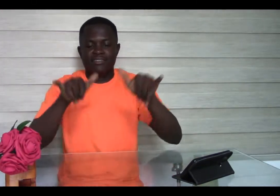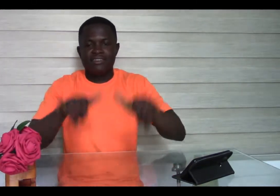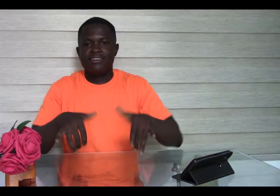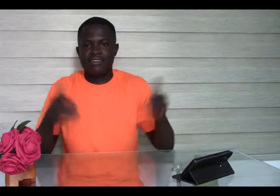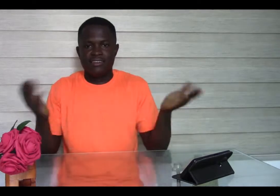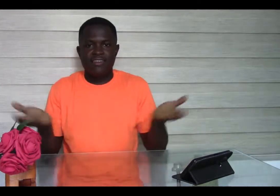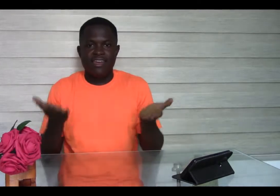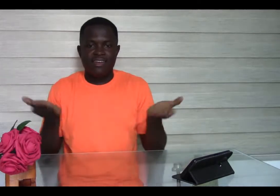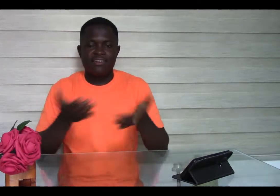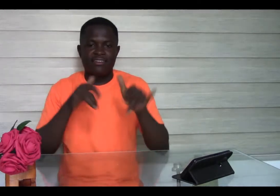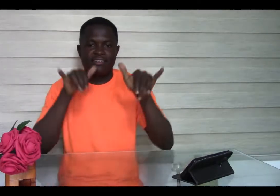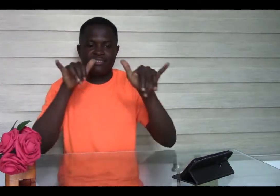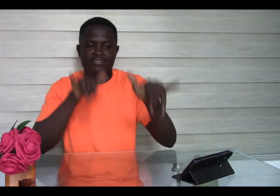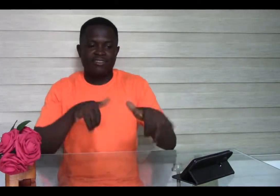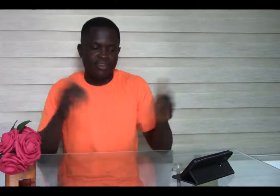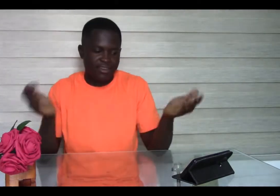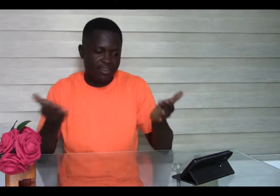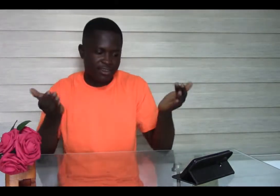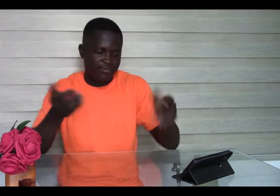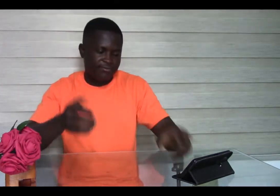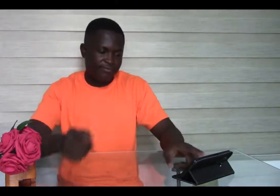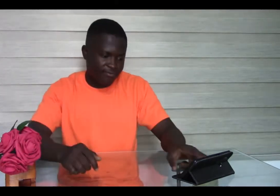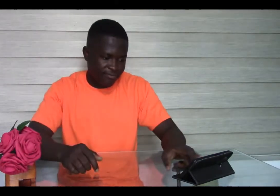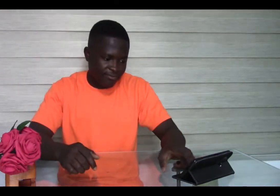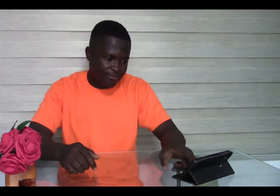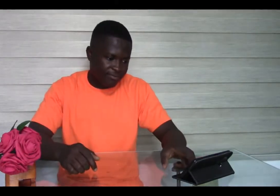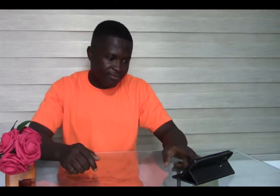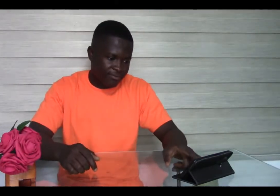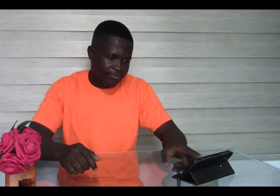stay here, stay here.